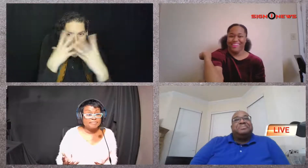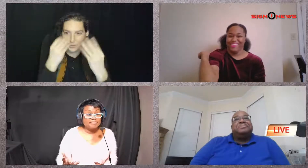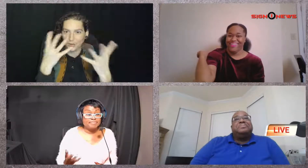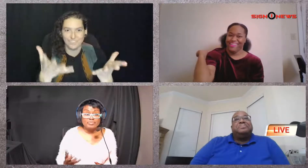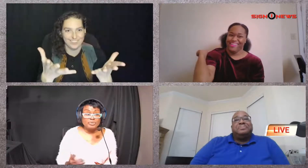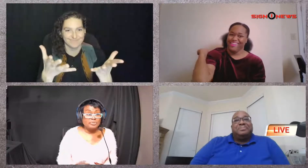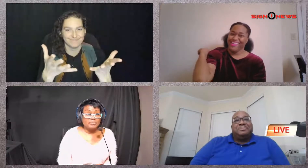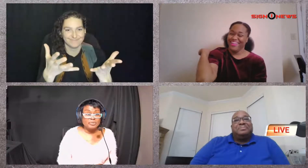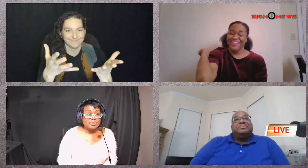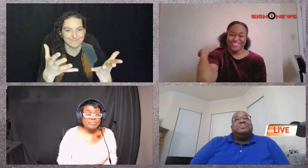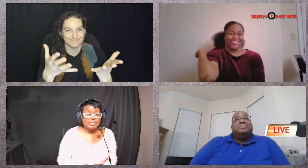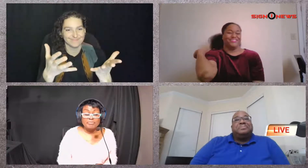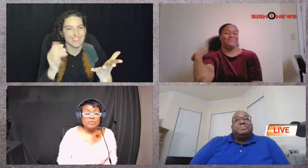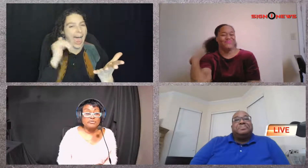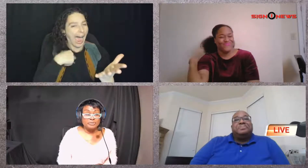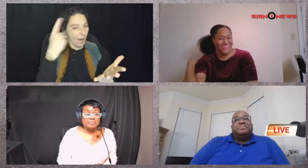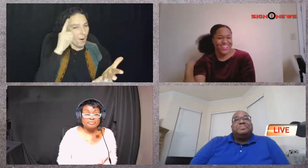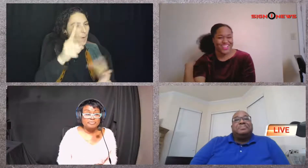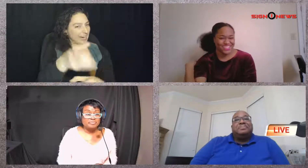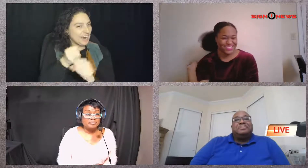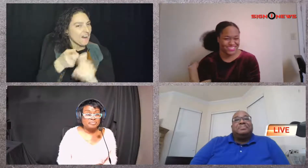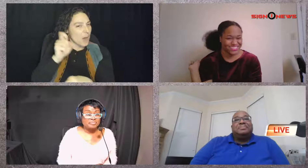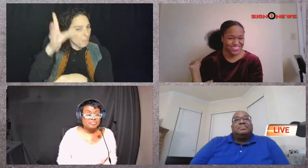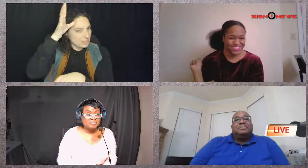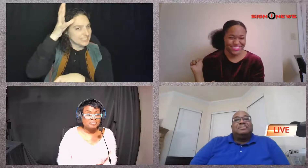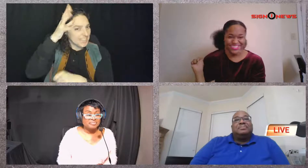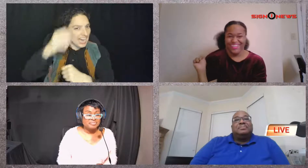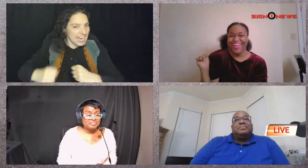Great point. Great point. Beautiful.